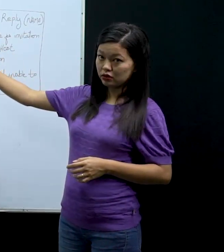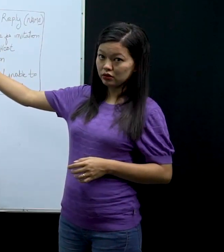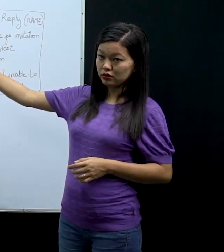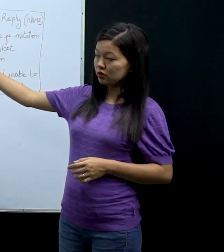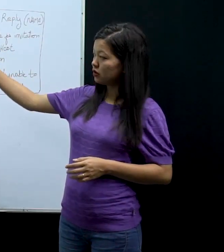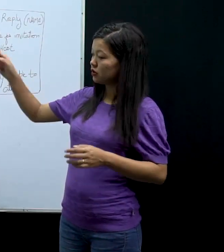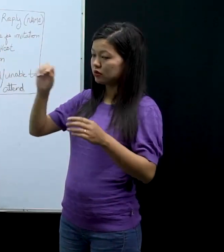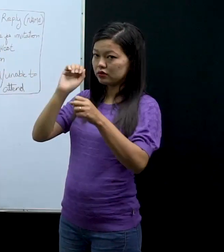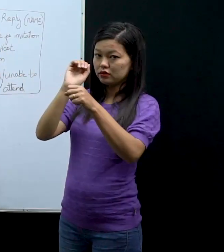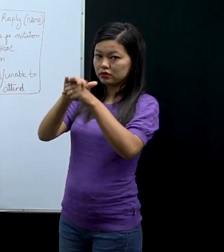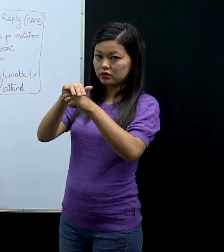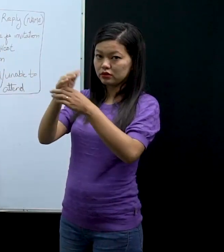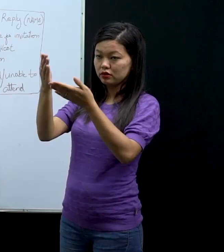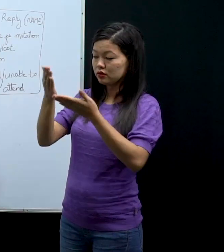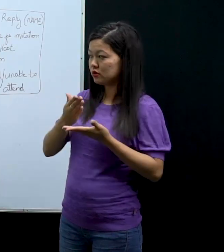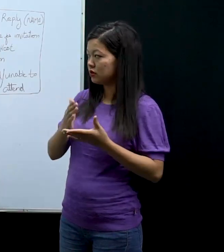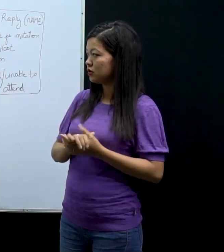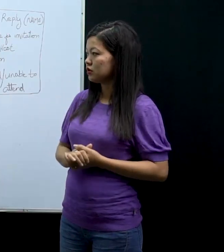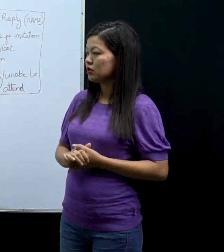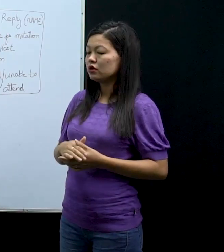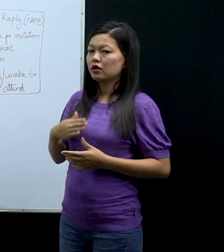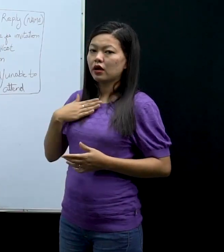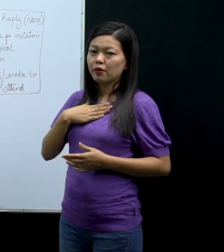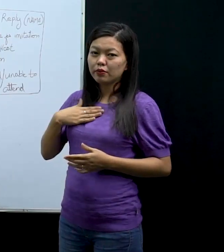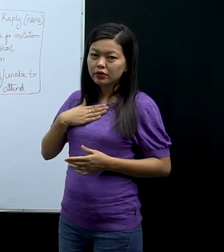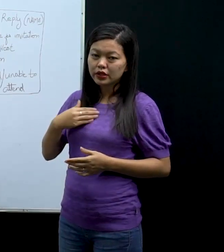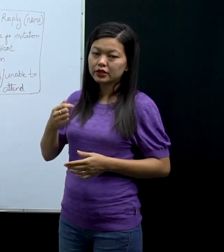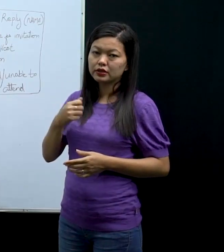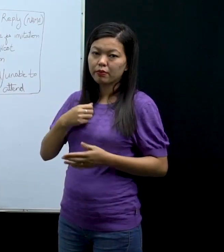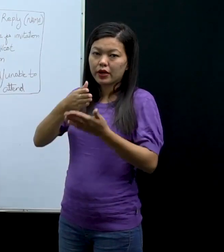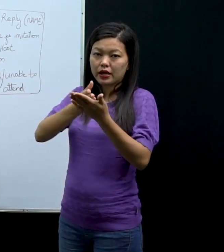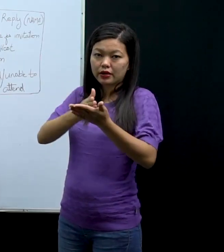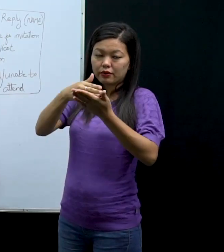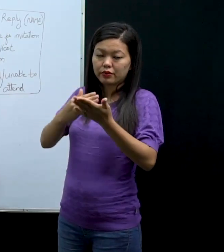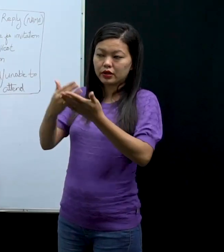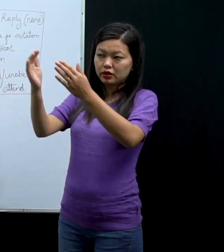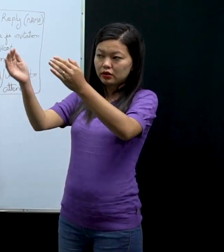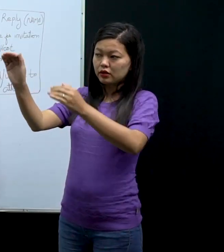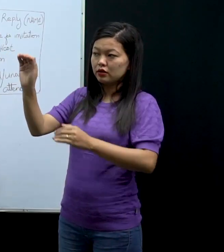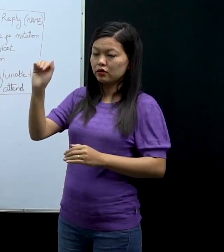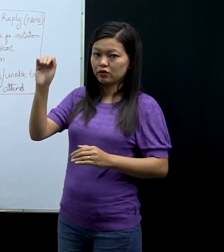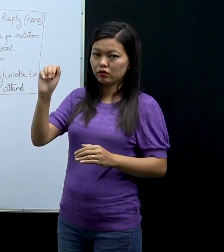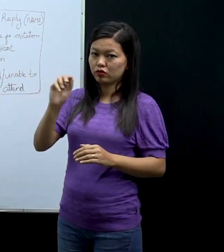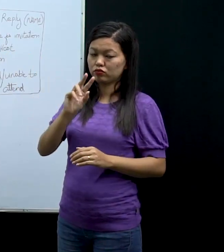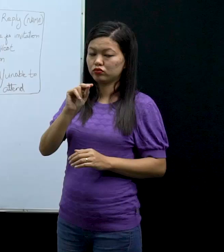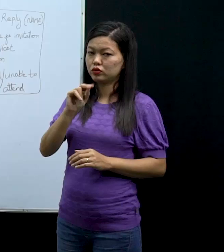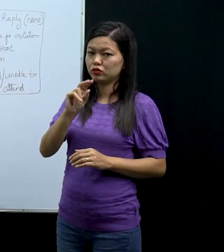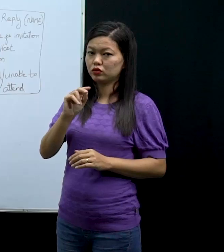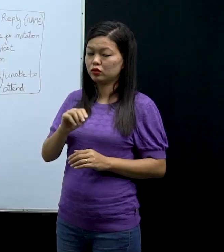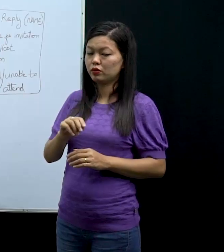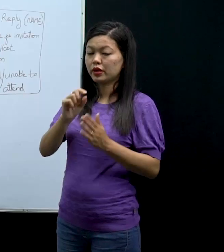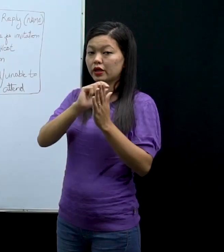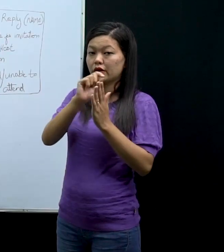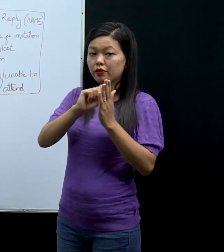writing the invitation, but he did not write, please come to my birthday party. Because according to the format given in our book